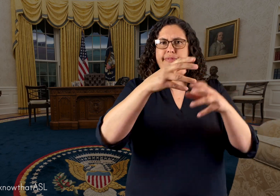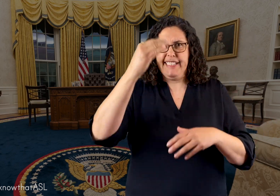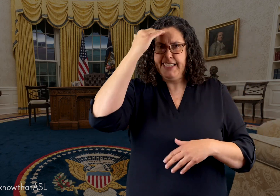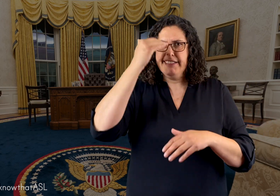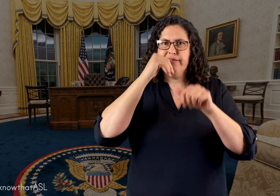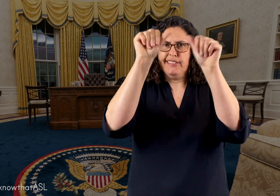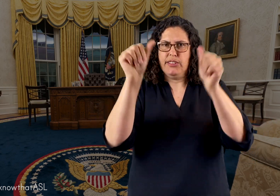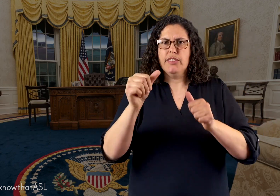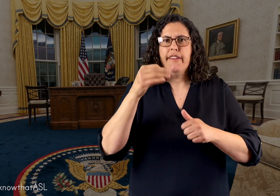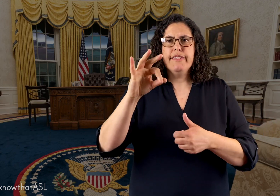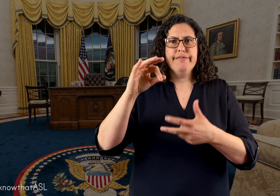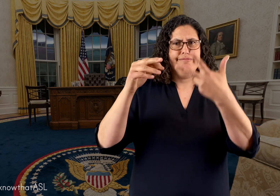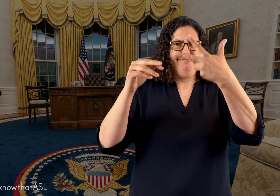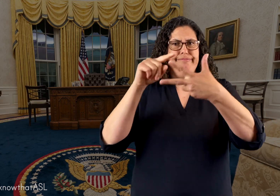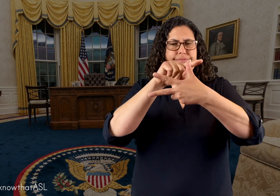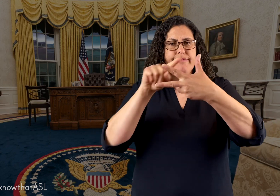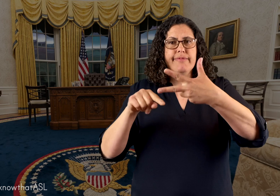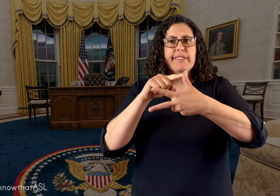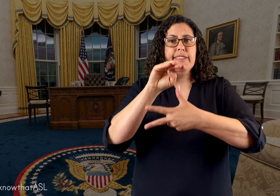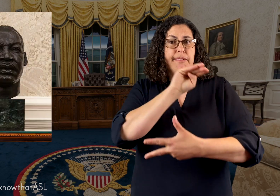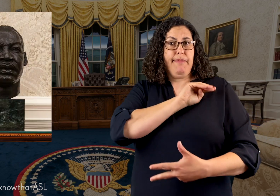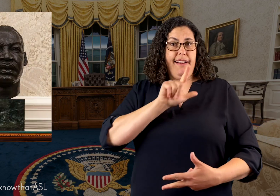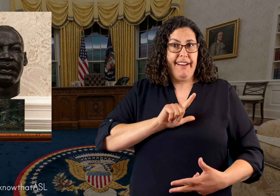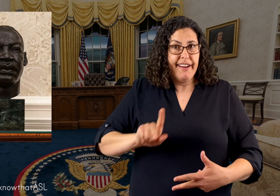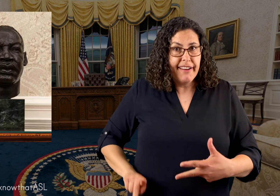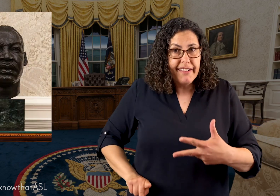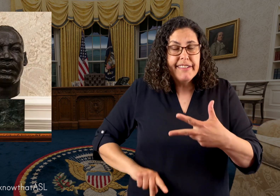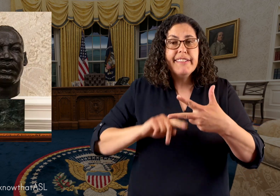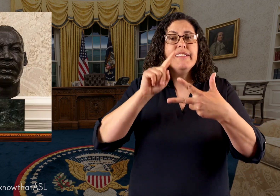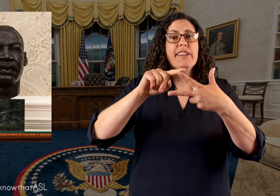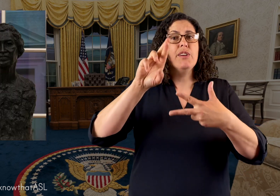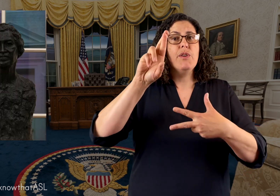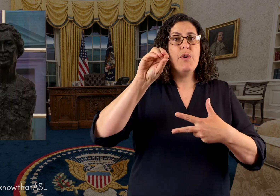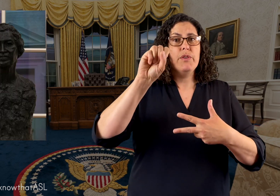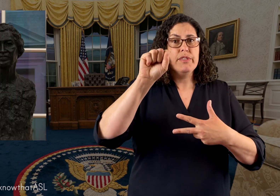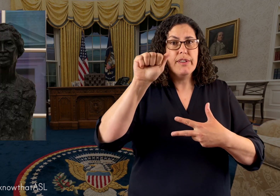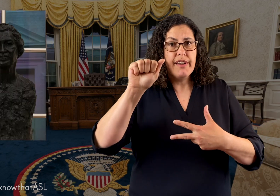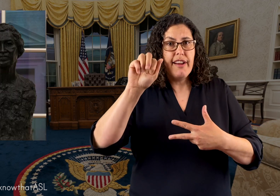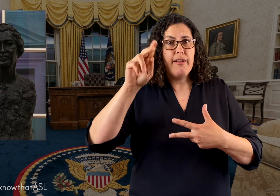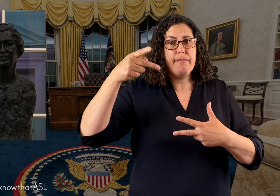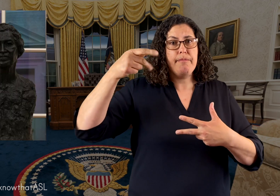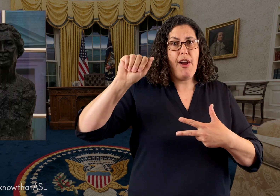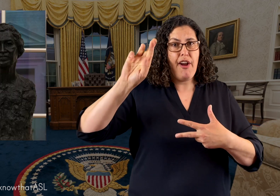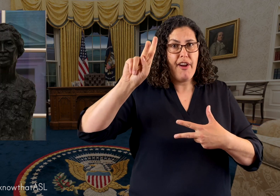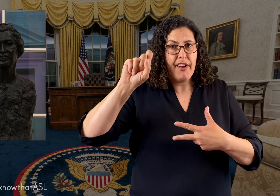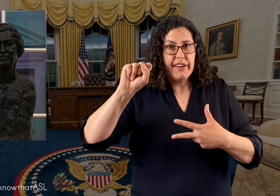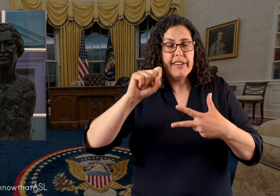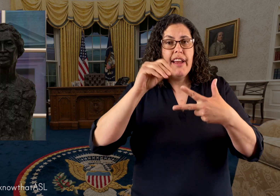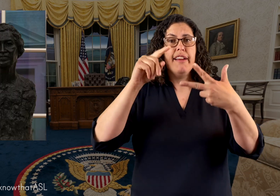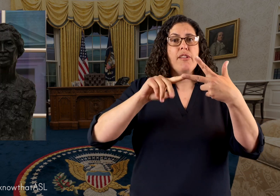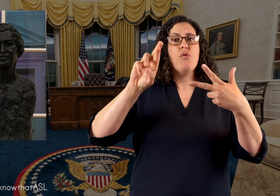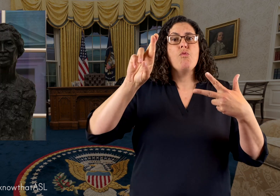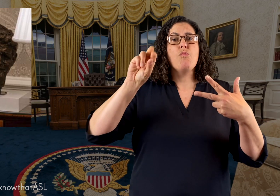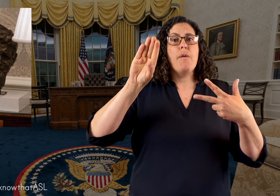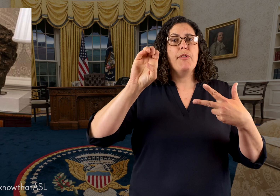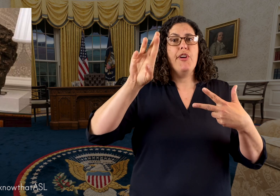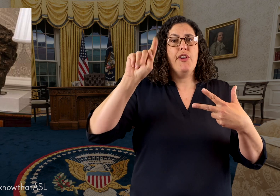And he has 3 more busts throughout the office, one of Martin Luther King, one of Rosa Parks, and one of Robert